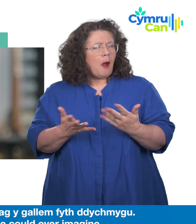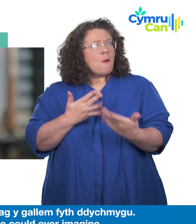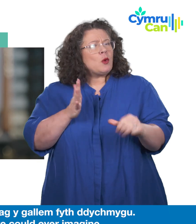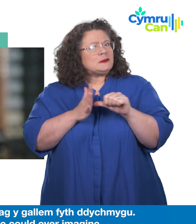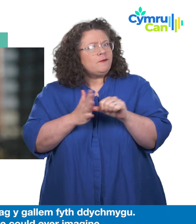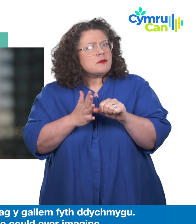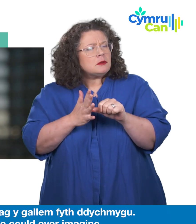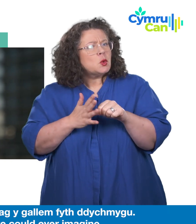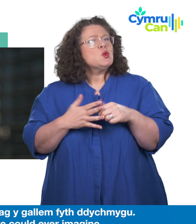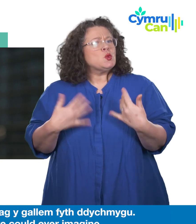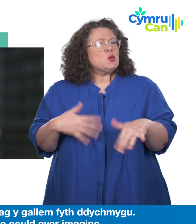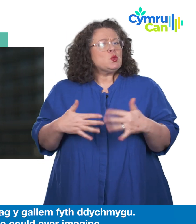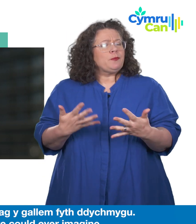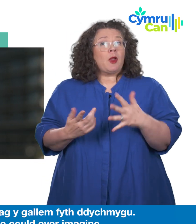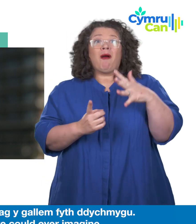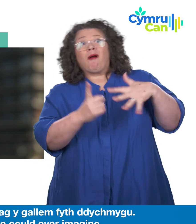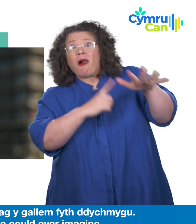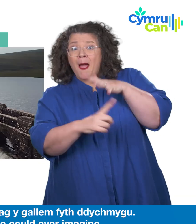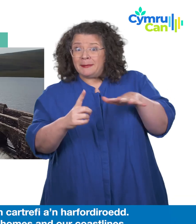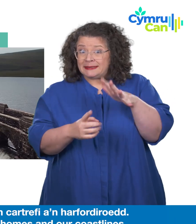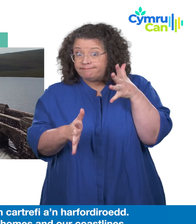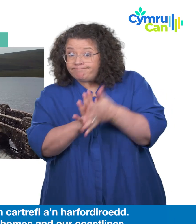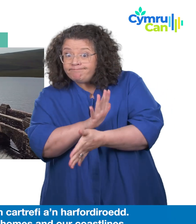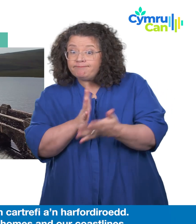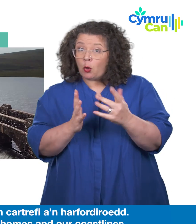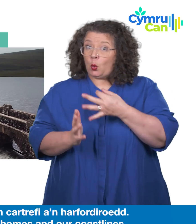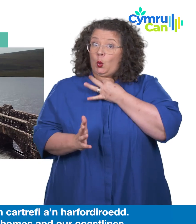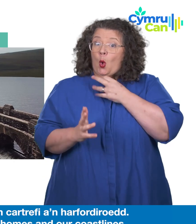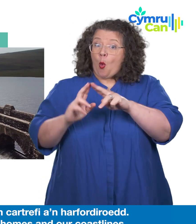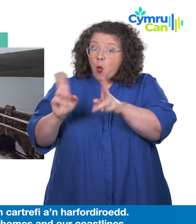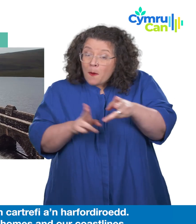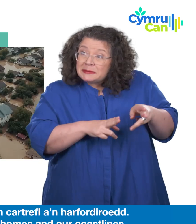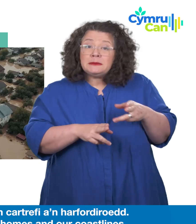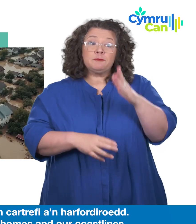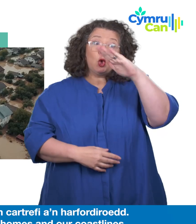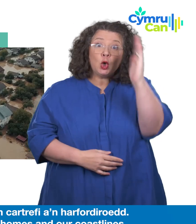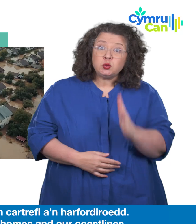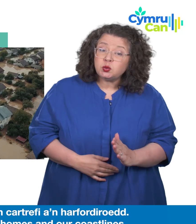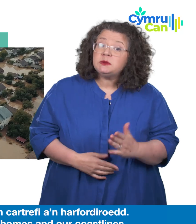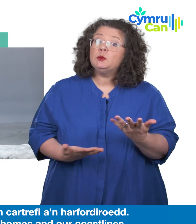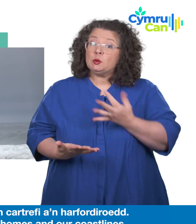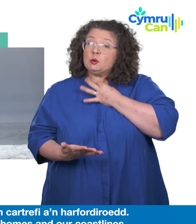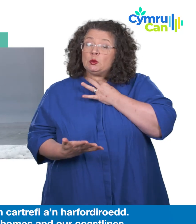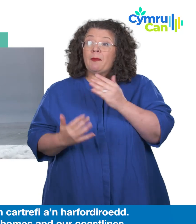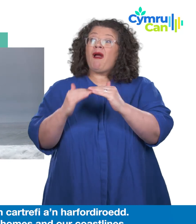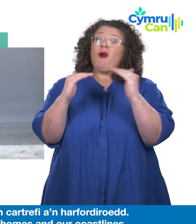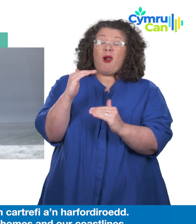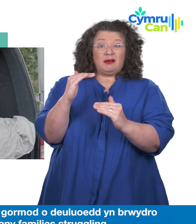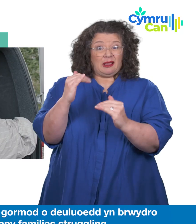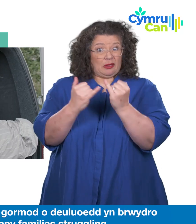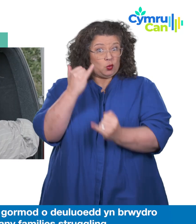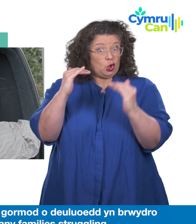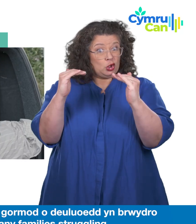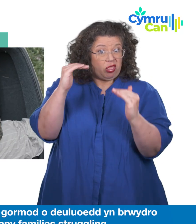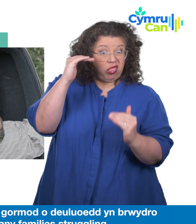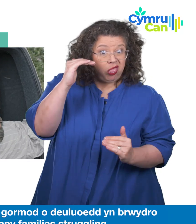made more difficult than we could ever imagine. Climate change is threatening our homes and our coastlines.